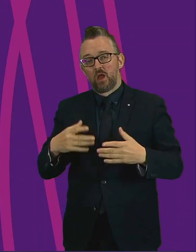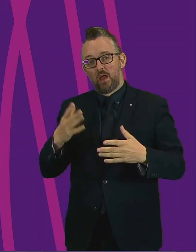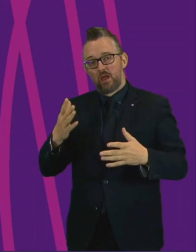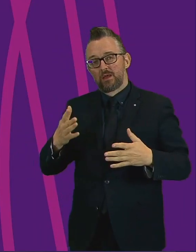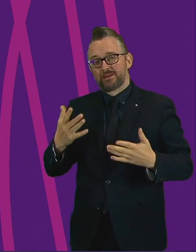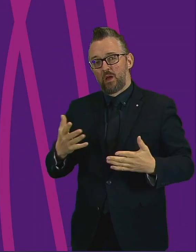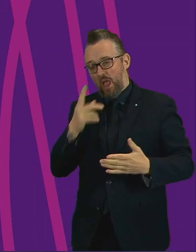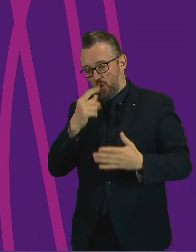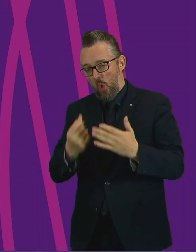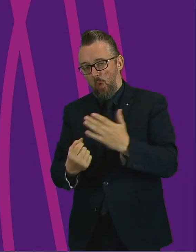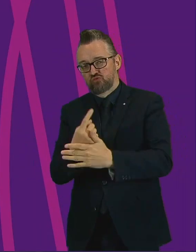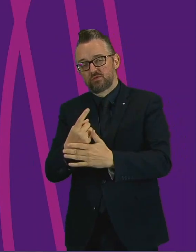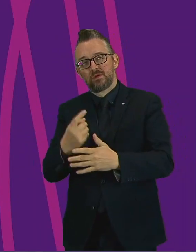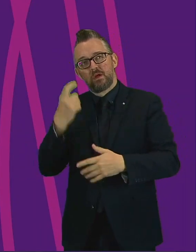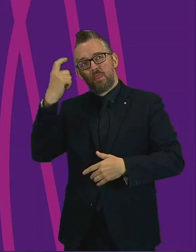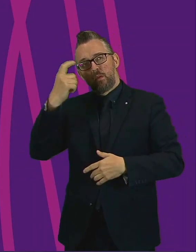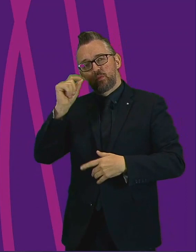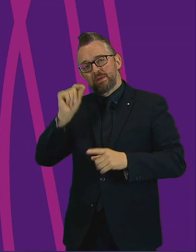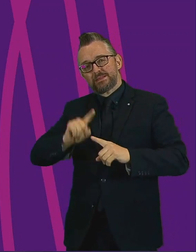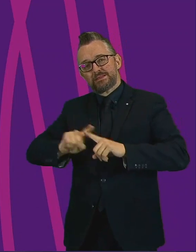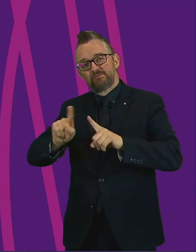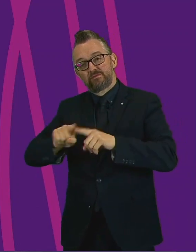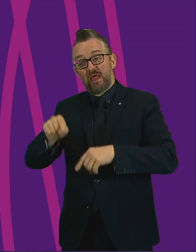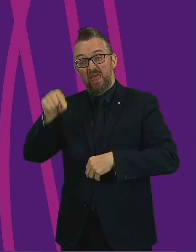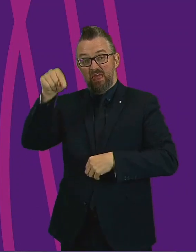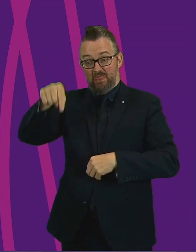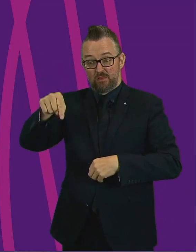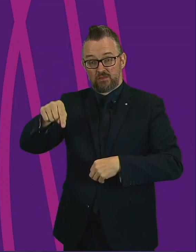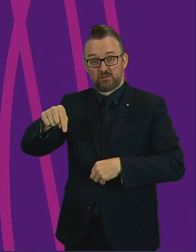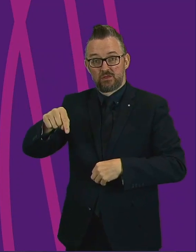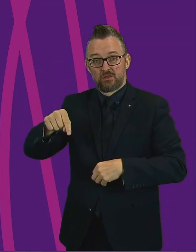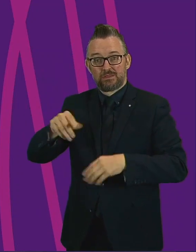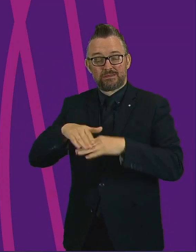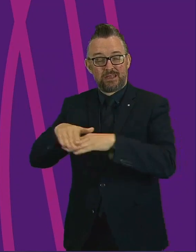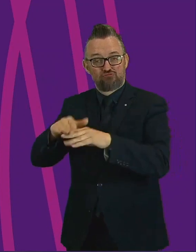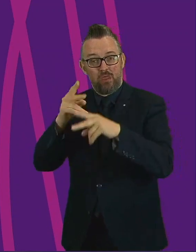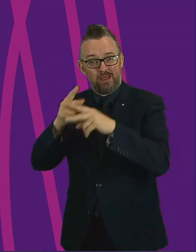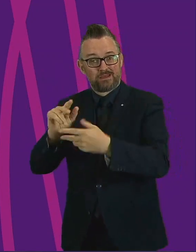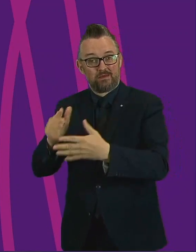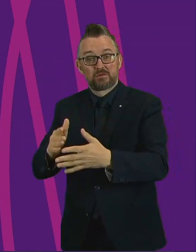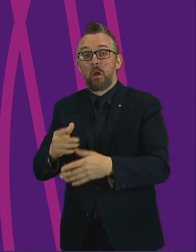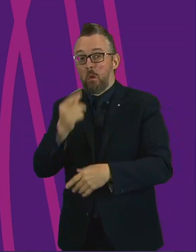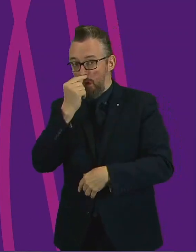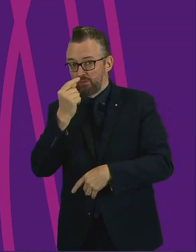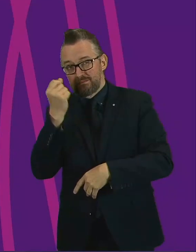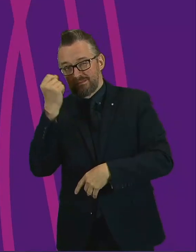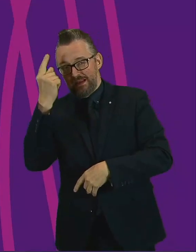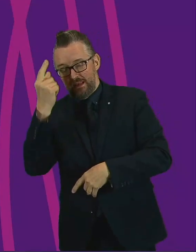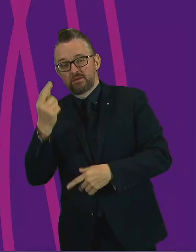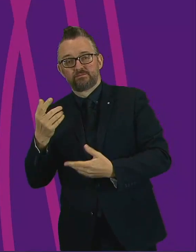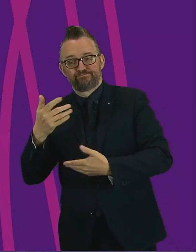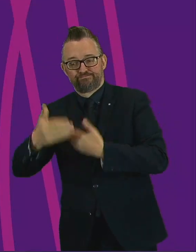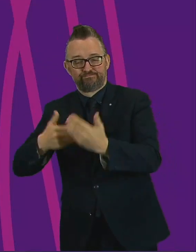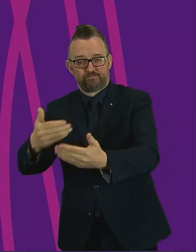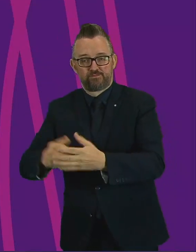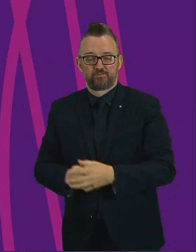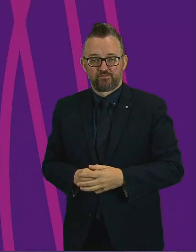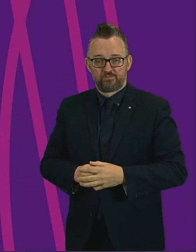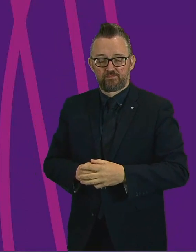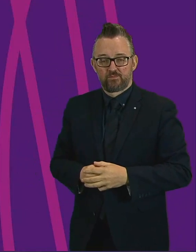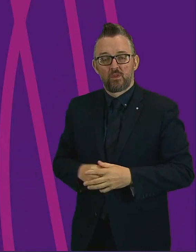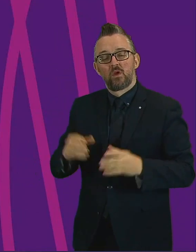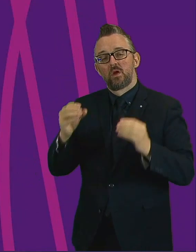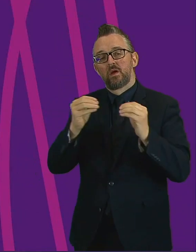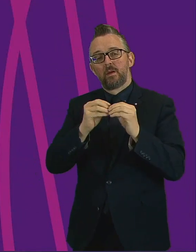for us to think about doing things differently, and that's an opportunity I think we should grasp with both hands. Beatrice Wishart to be followed by Sandra White.